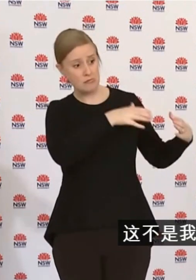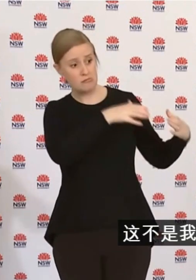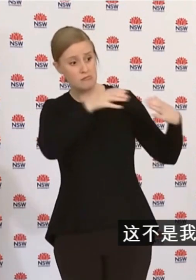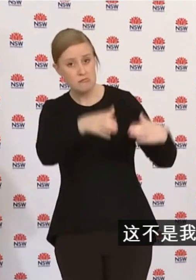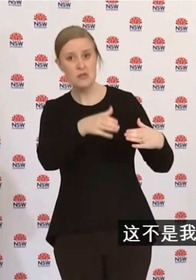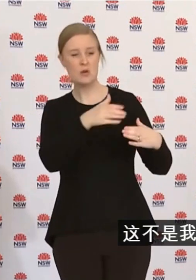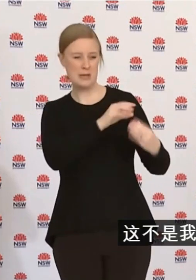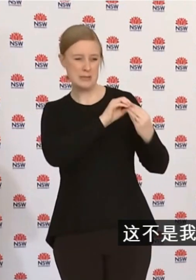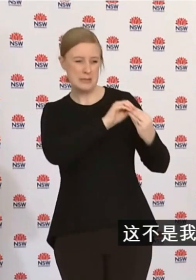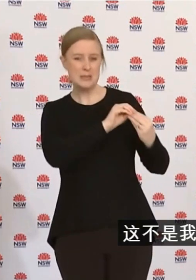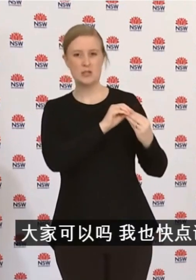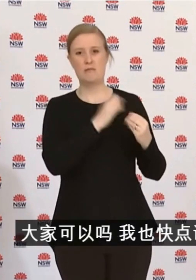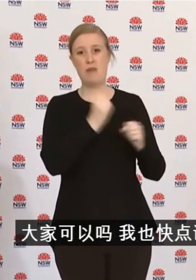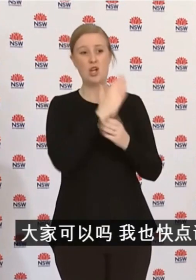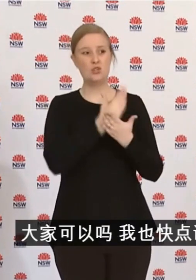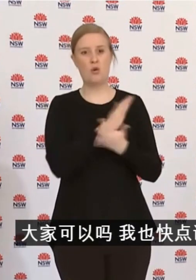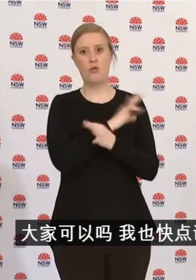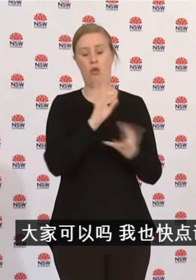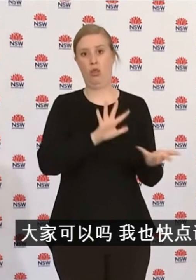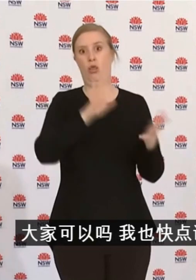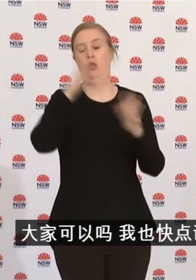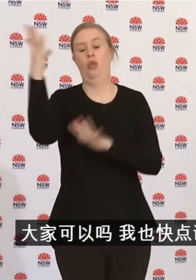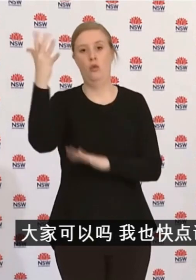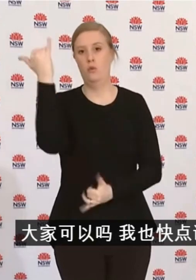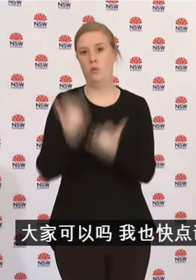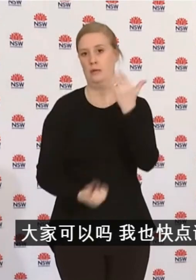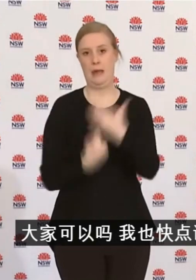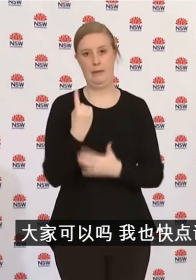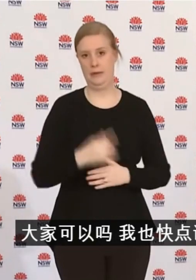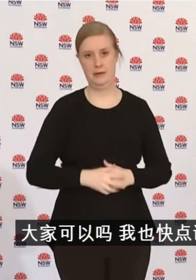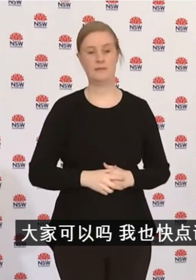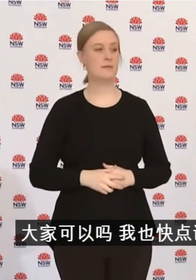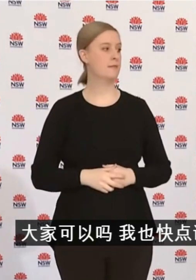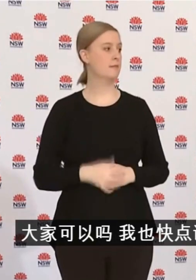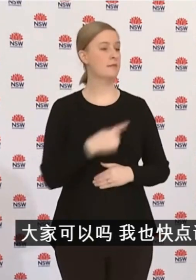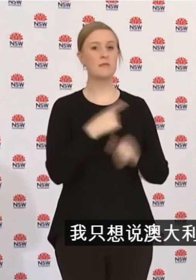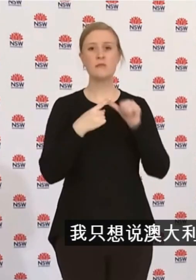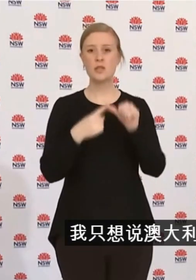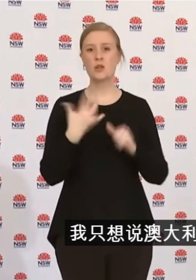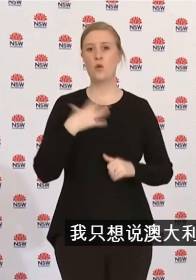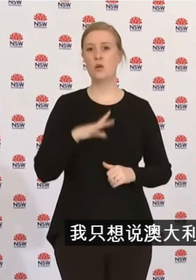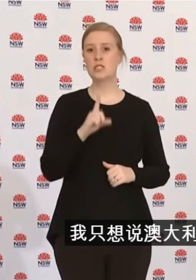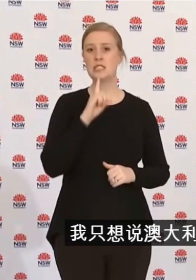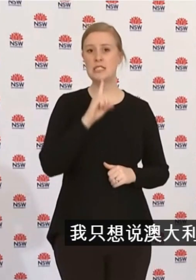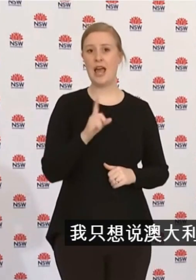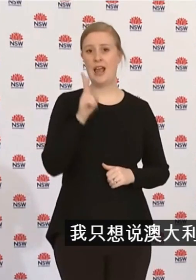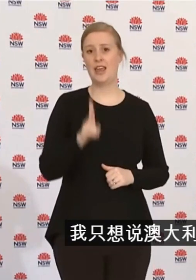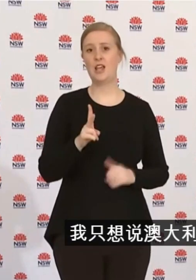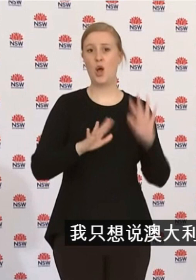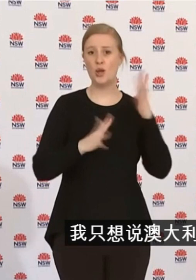an event that we regret. Thank you, everybody. Can I just also quickly thank, I sort of say it quietly and quickly, but I just want to say the